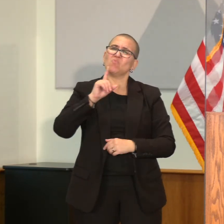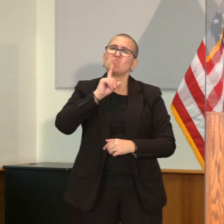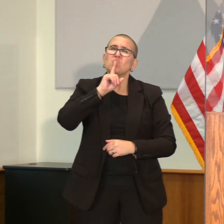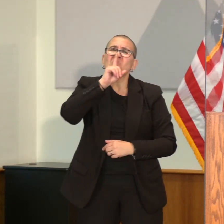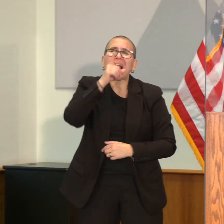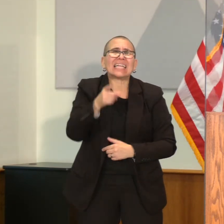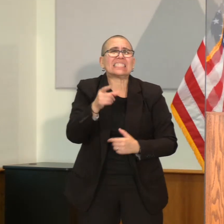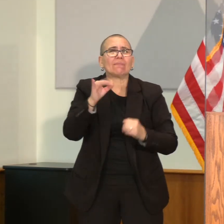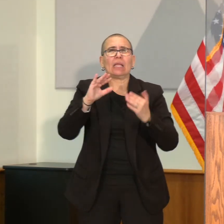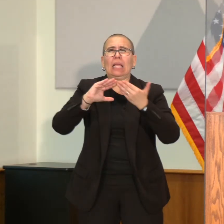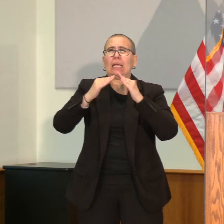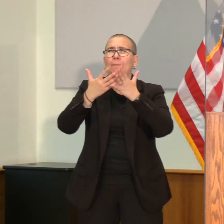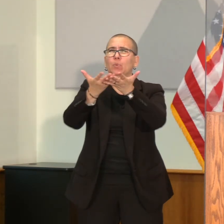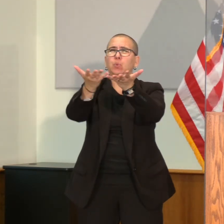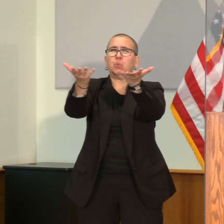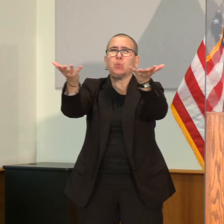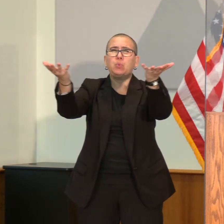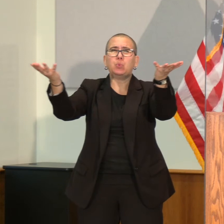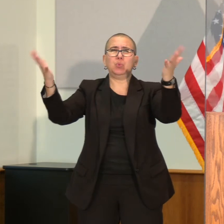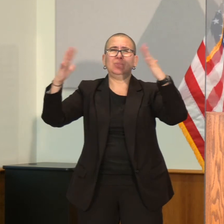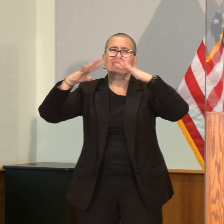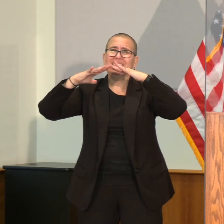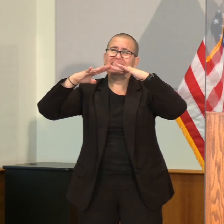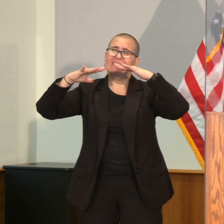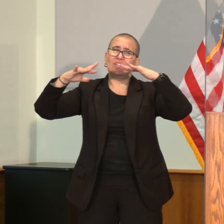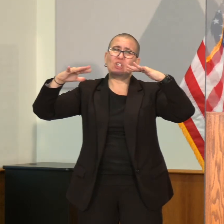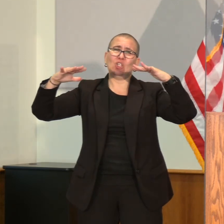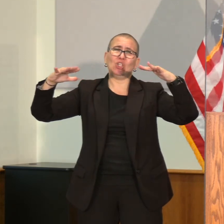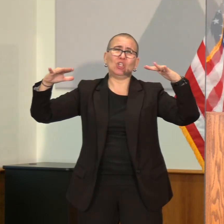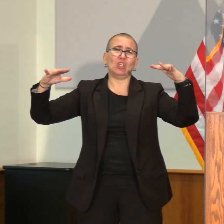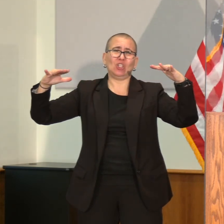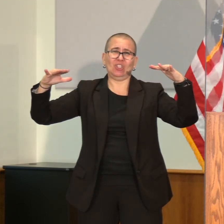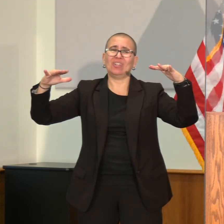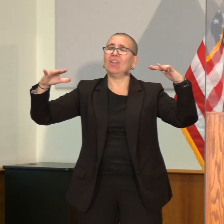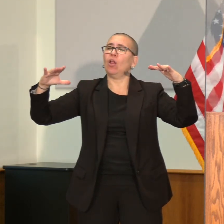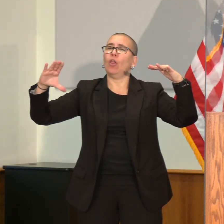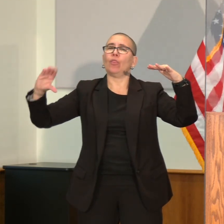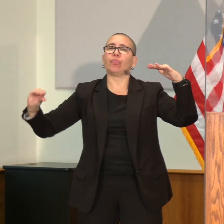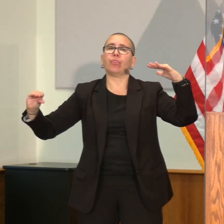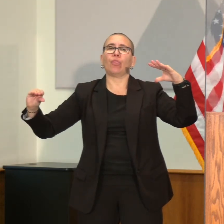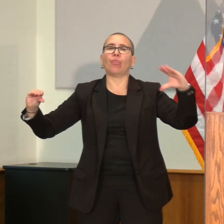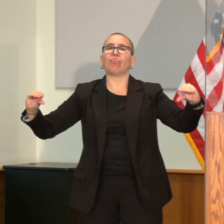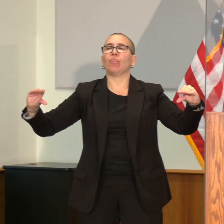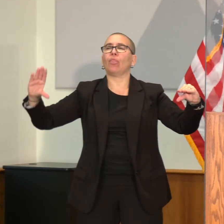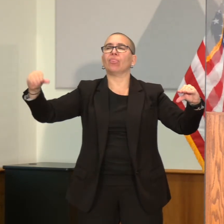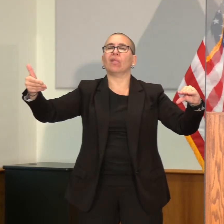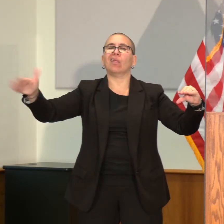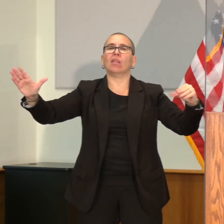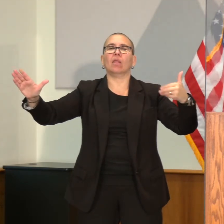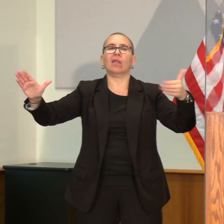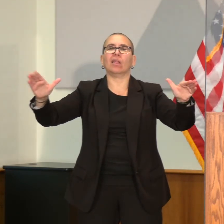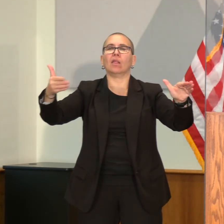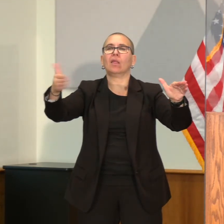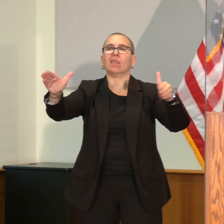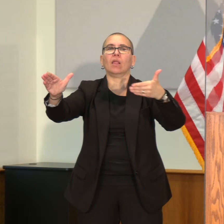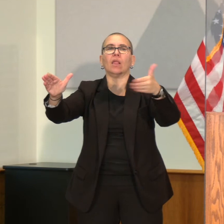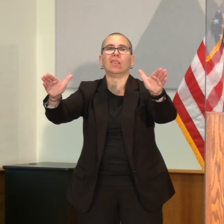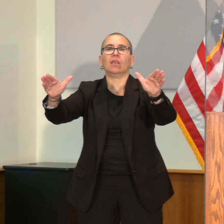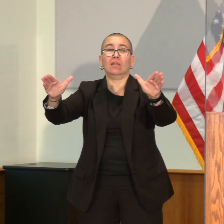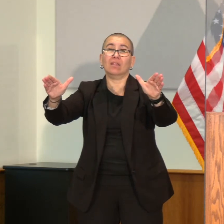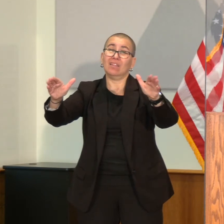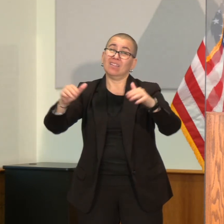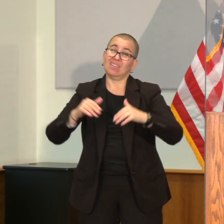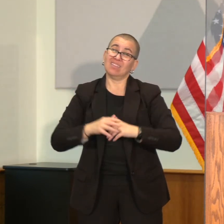communities are often marginalized, pushed aside, and wind up at the end of the line in terms of the benefits of our